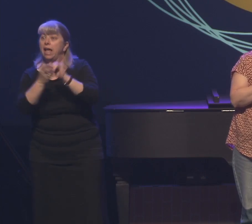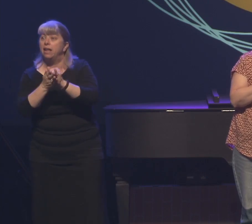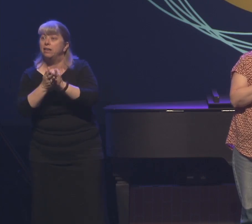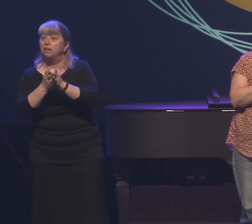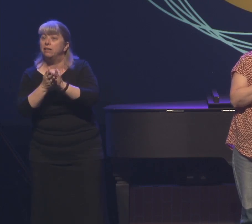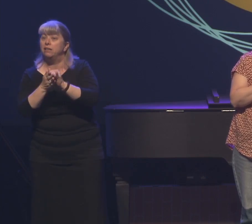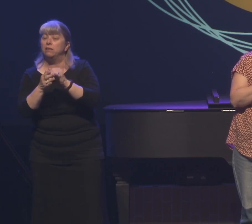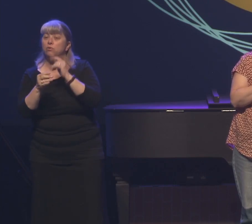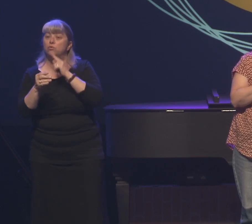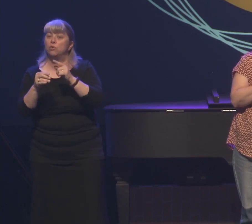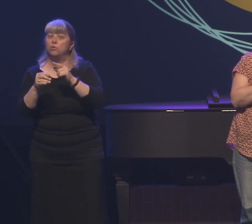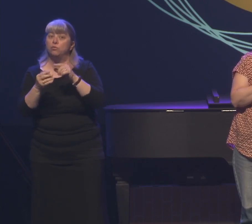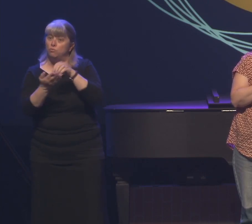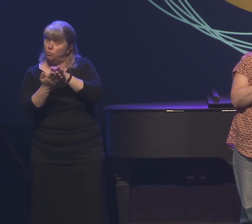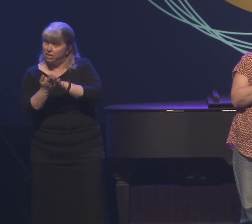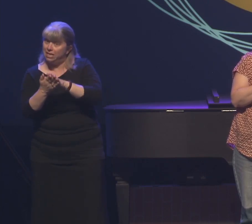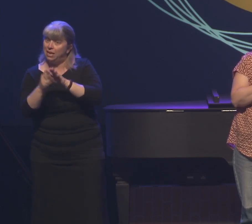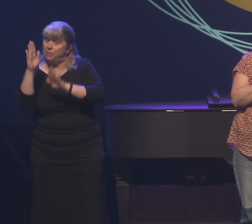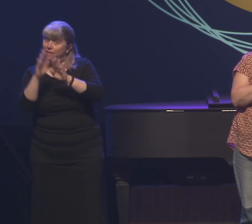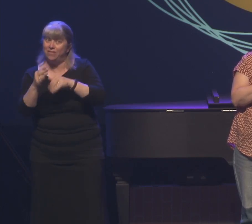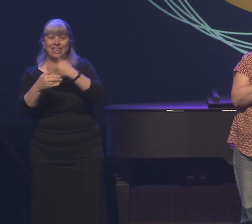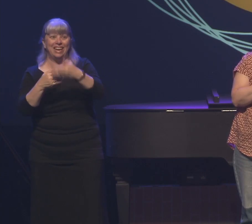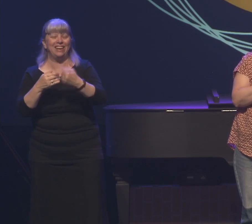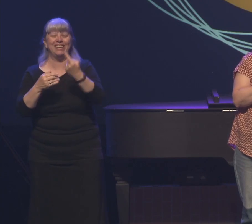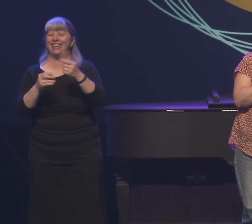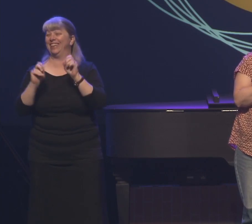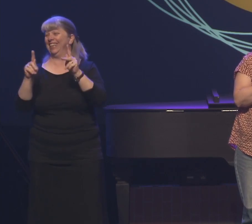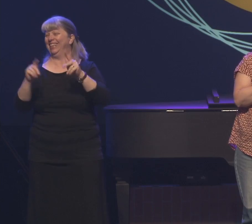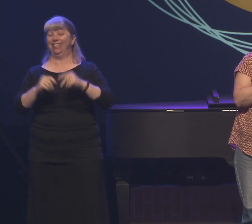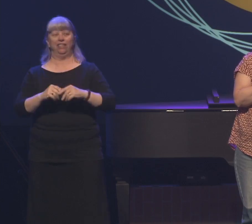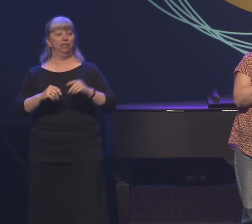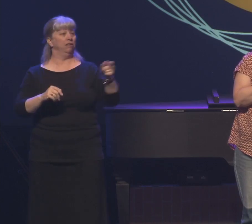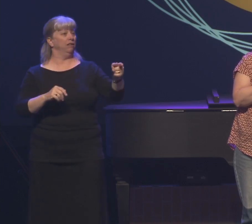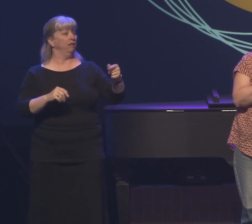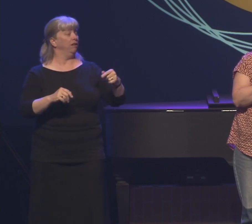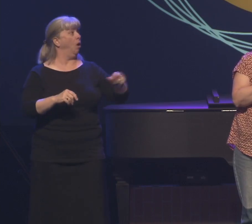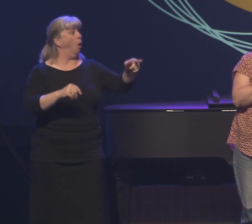Can we, like, record the bid for, like, the night of? All right.